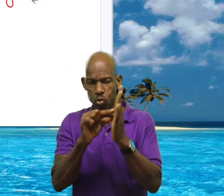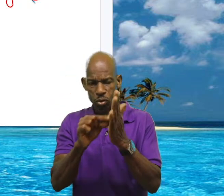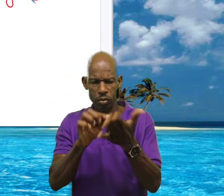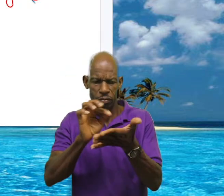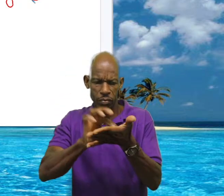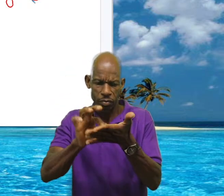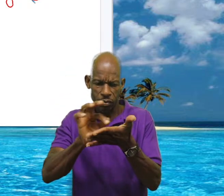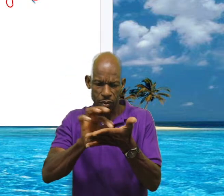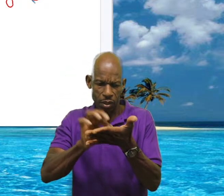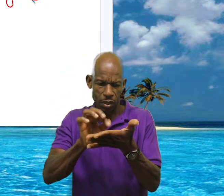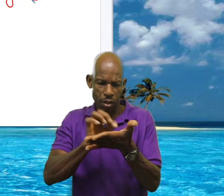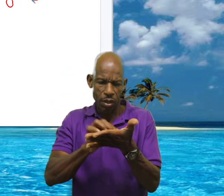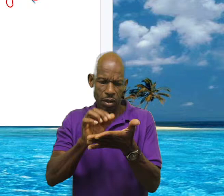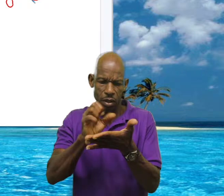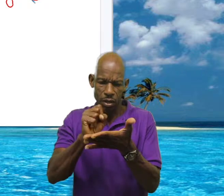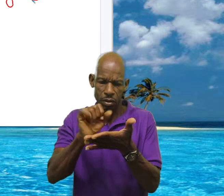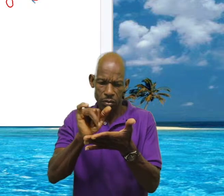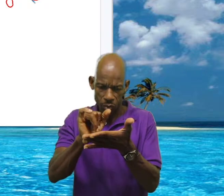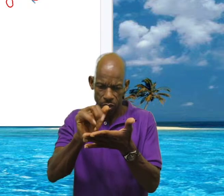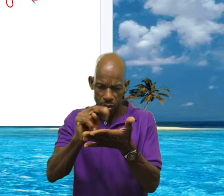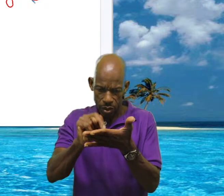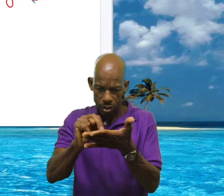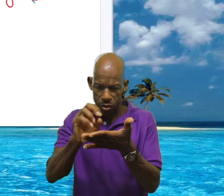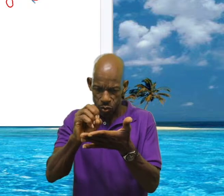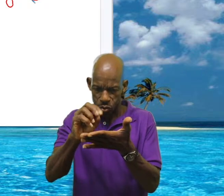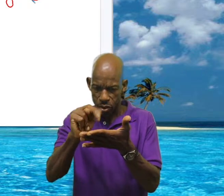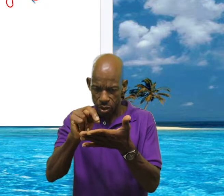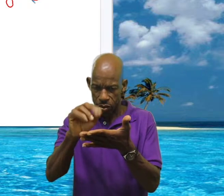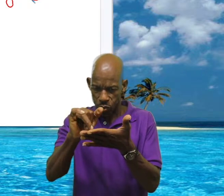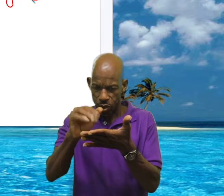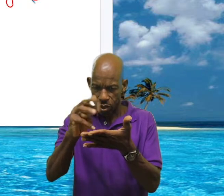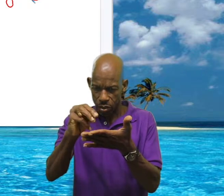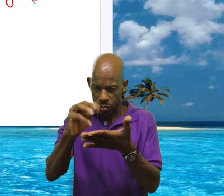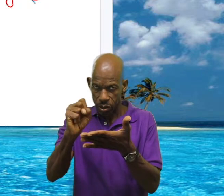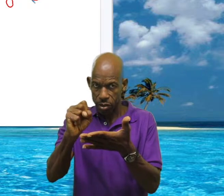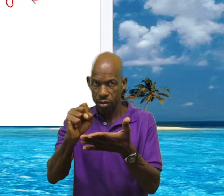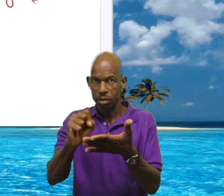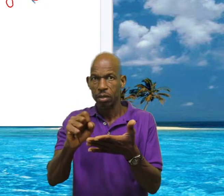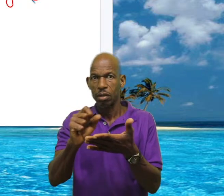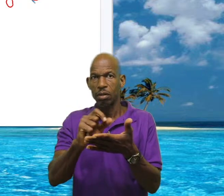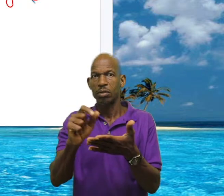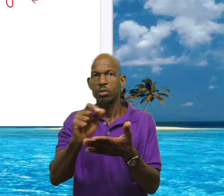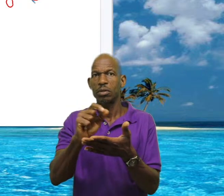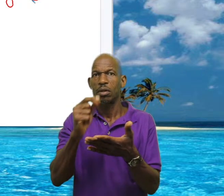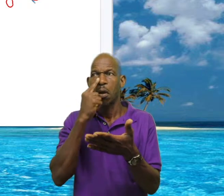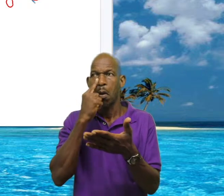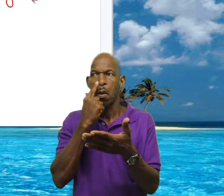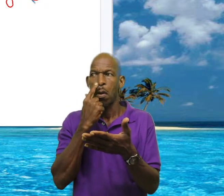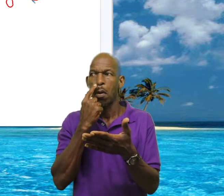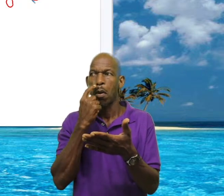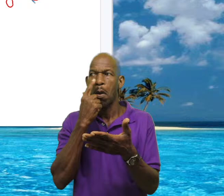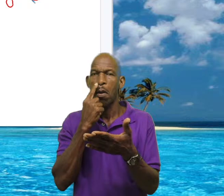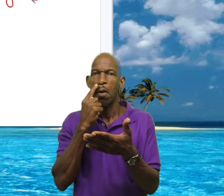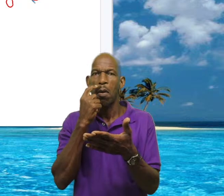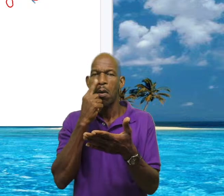word synonym again, but instead of writing dance, you're going to write jump. So I'm going to get another word that means the